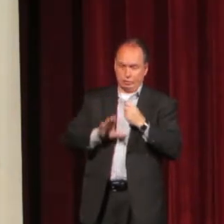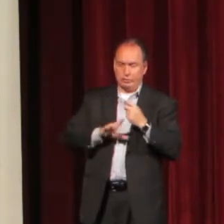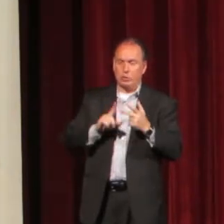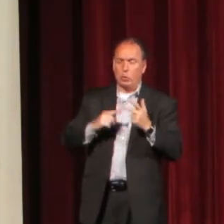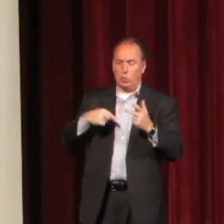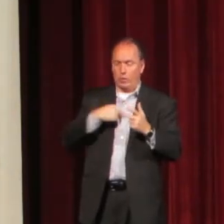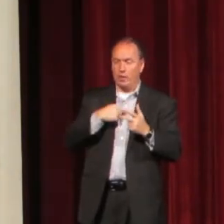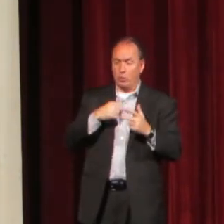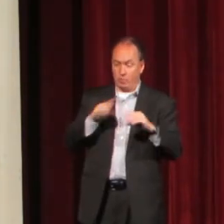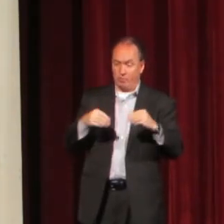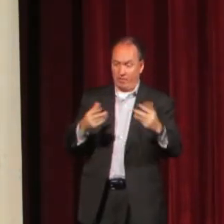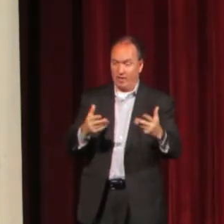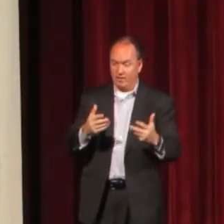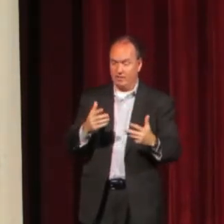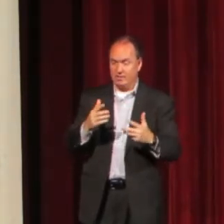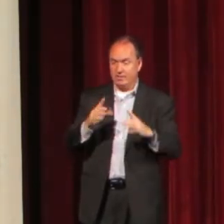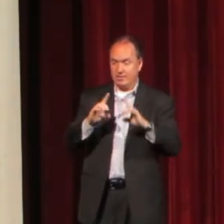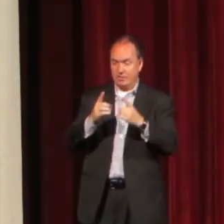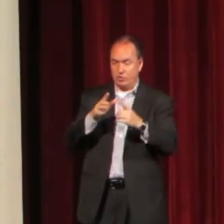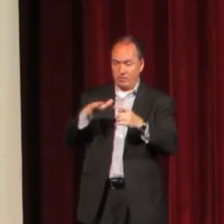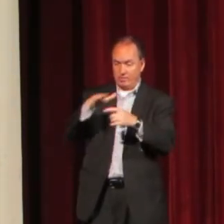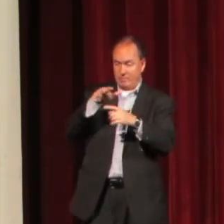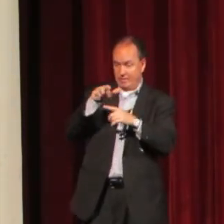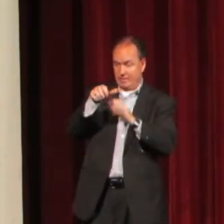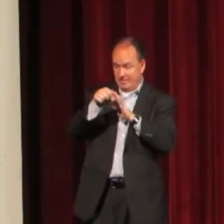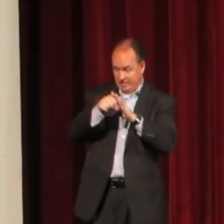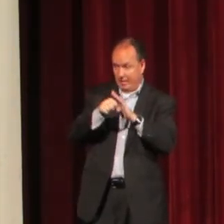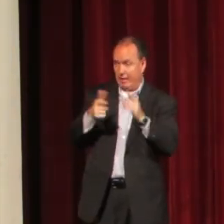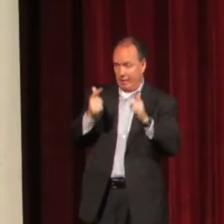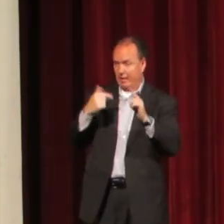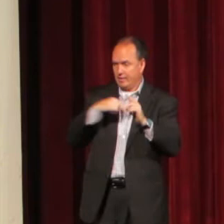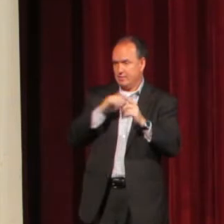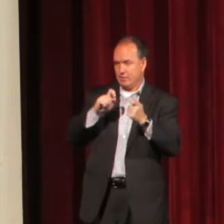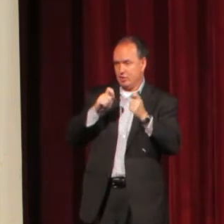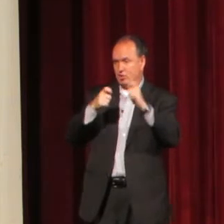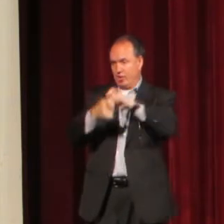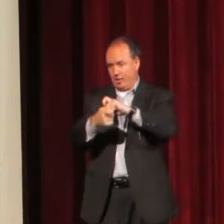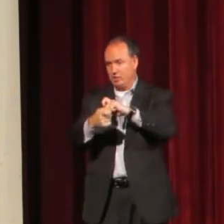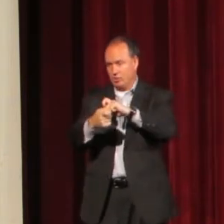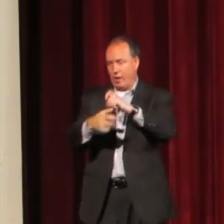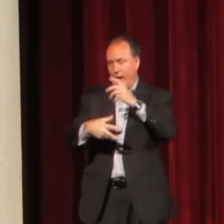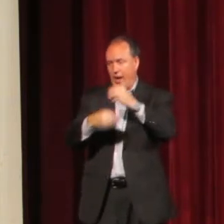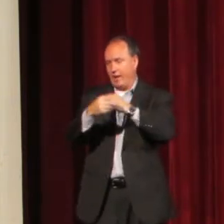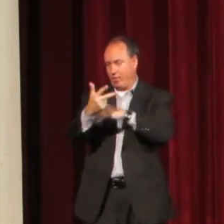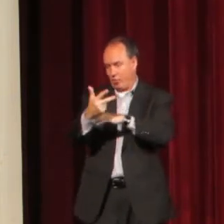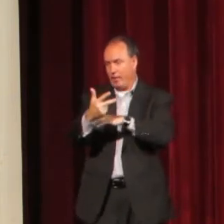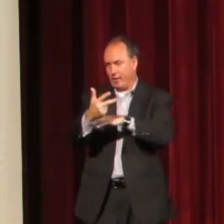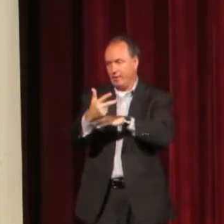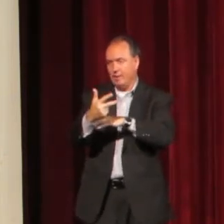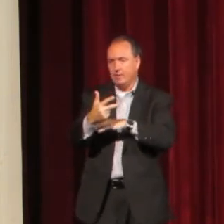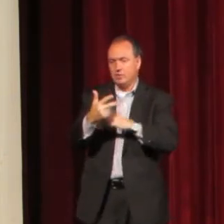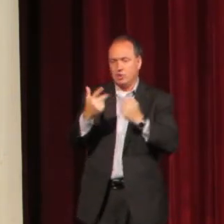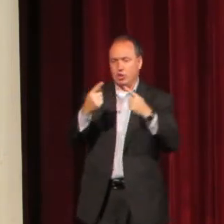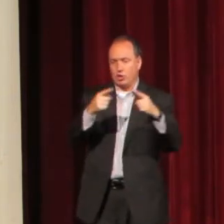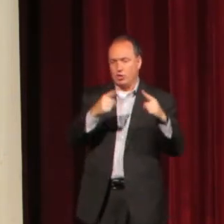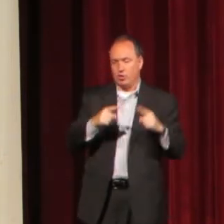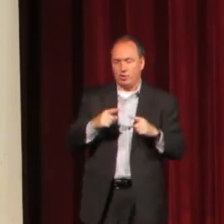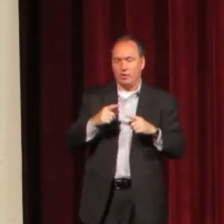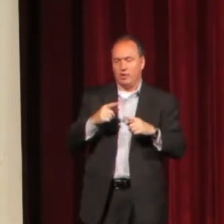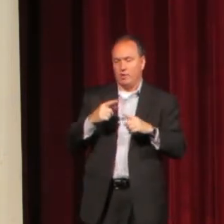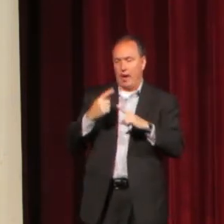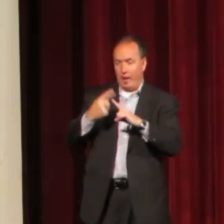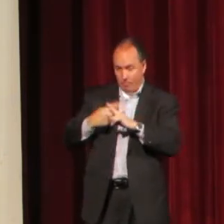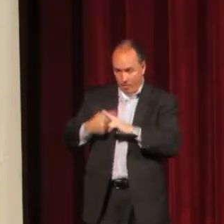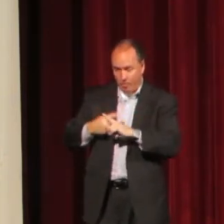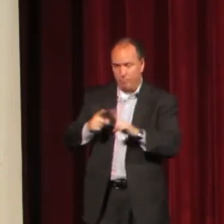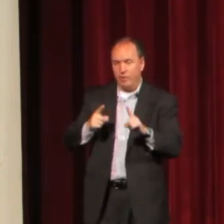we were afforded as a district by the state to change out three of those. They occur on a monthly basis, but